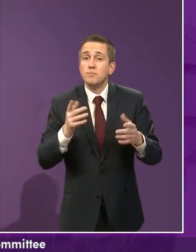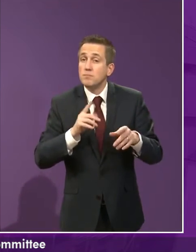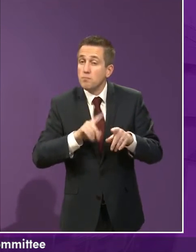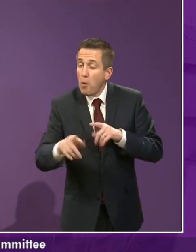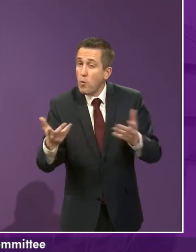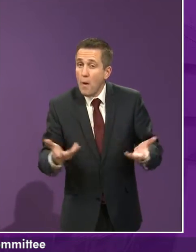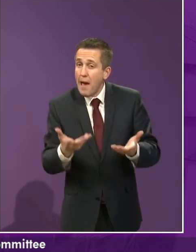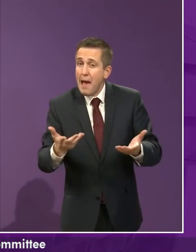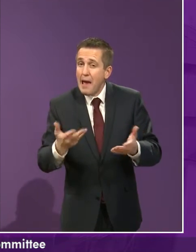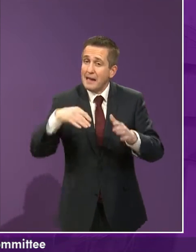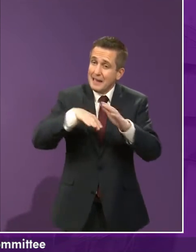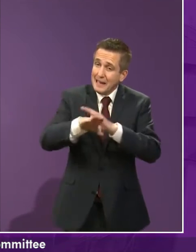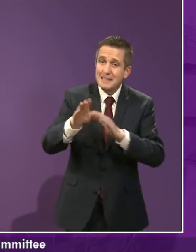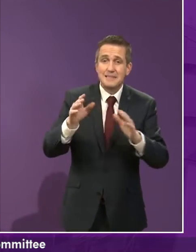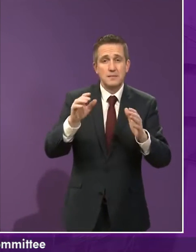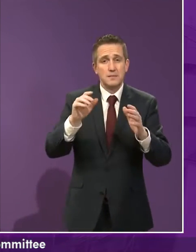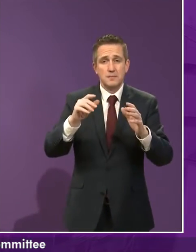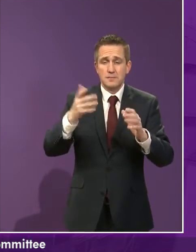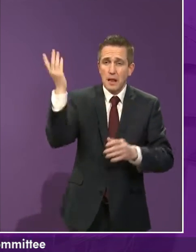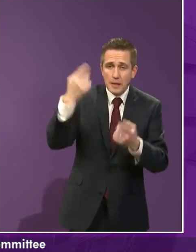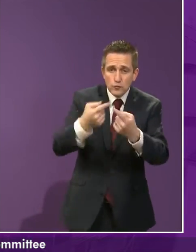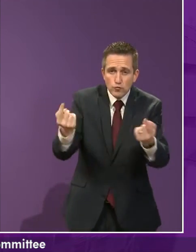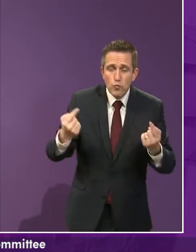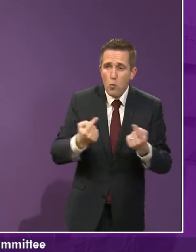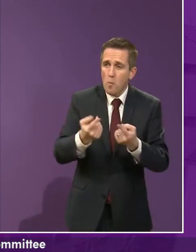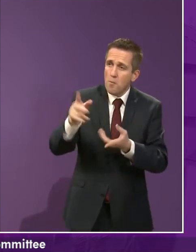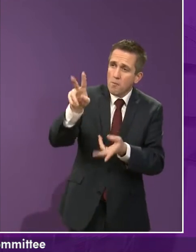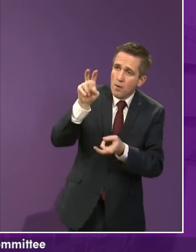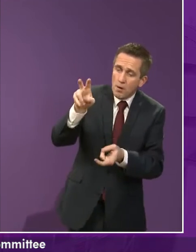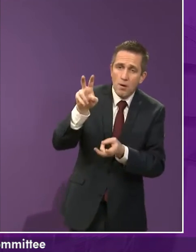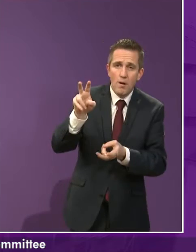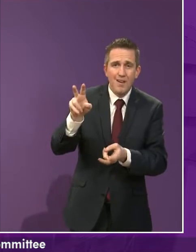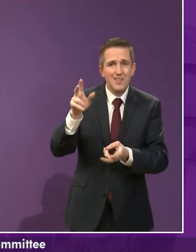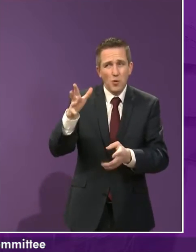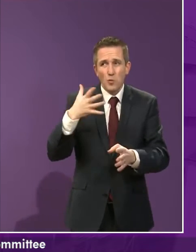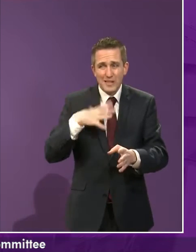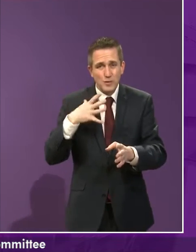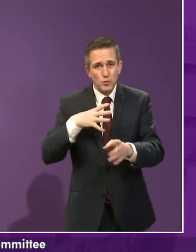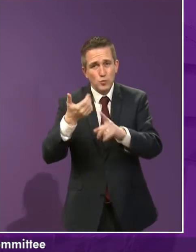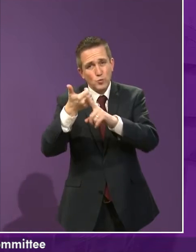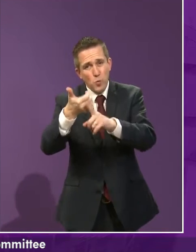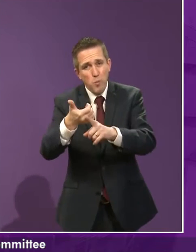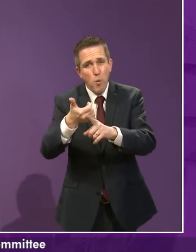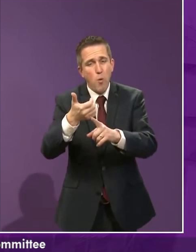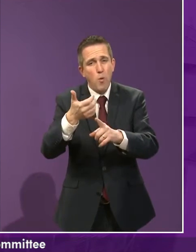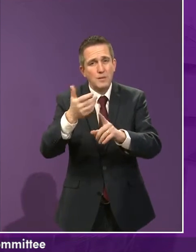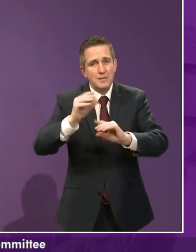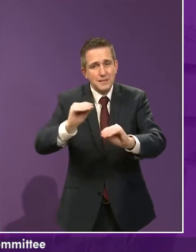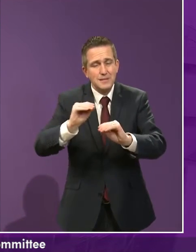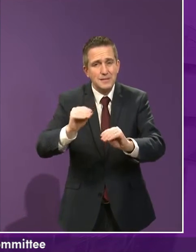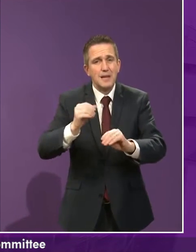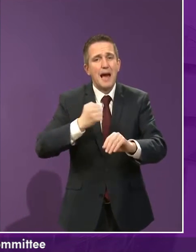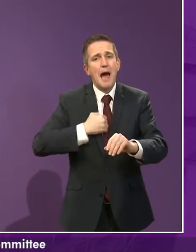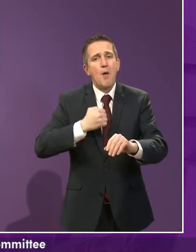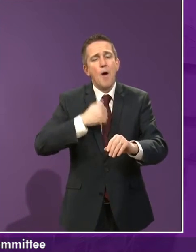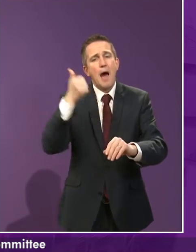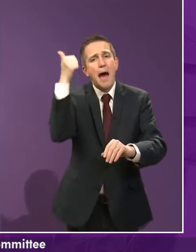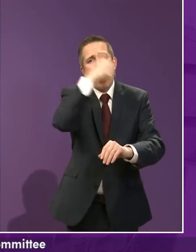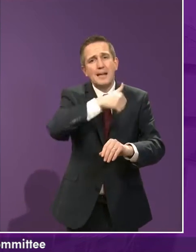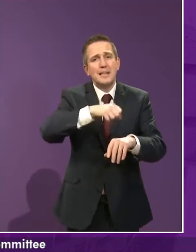in their academic department. So it's really trying to work with a very large